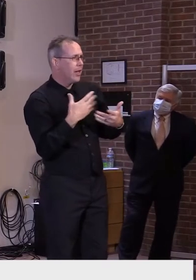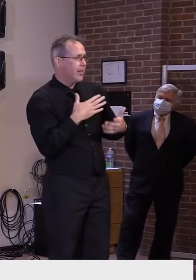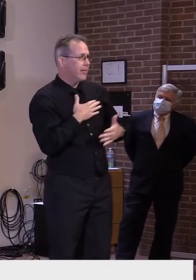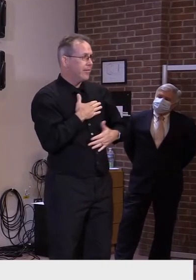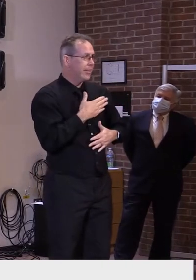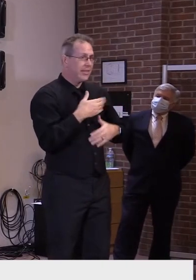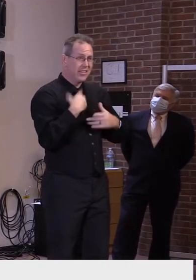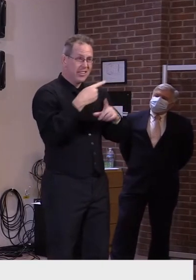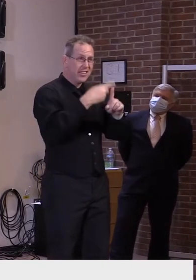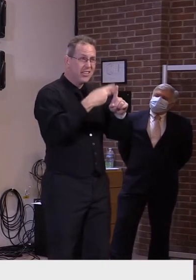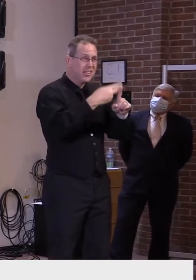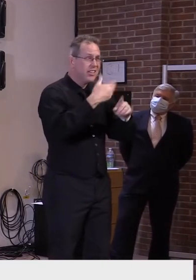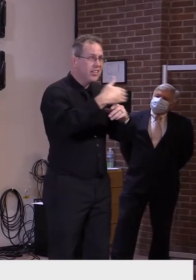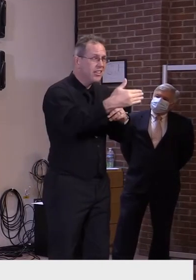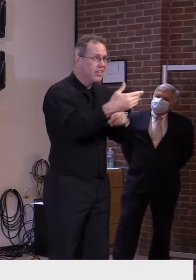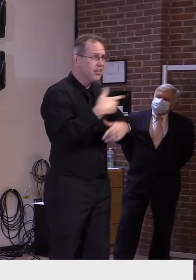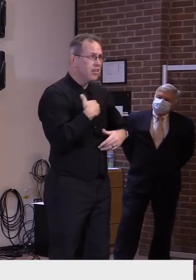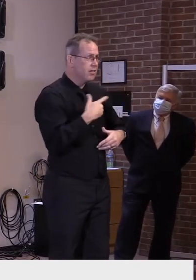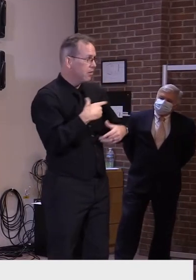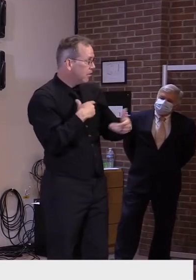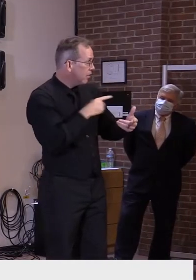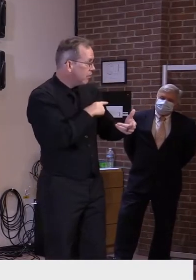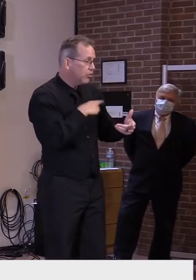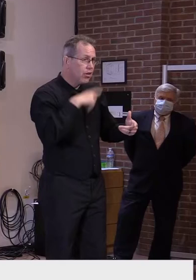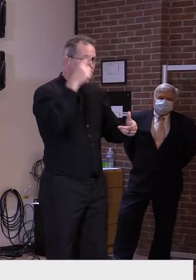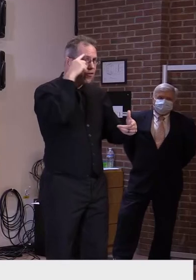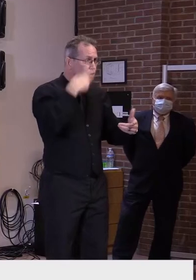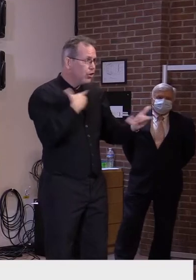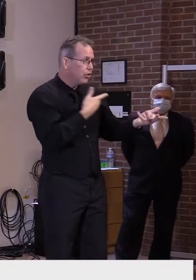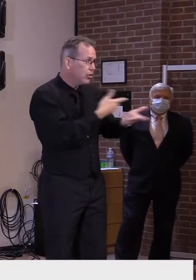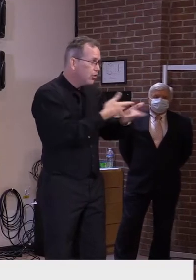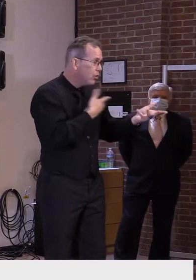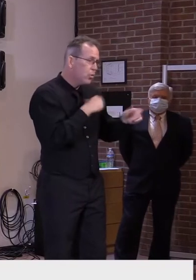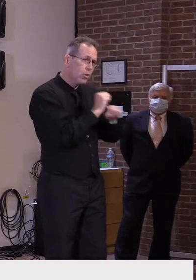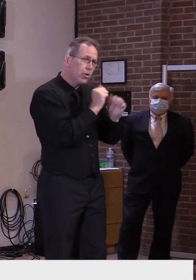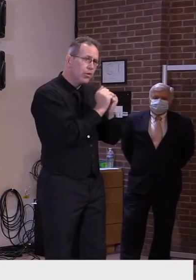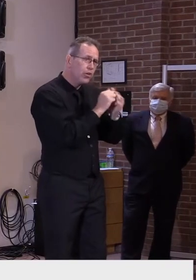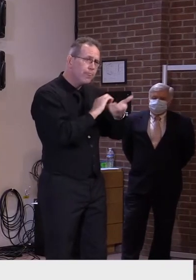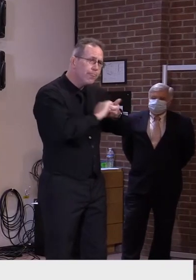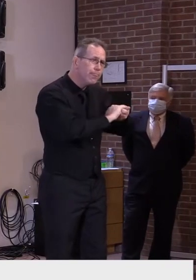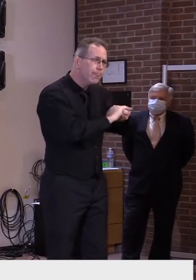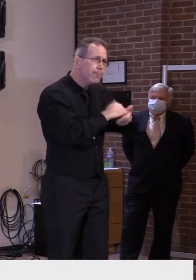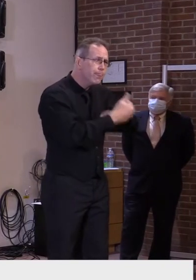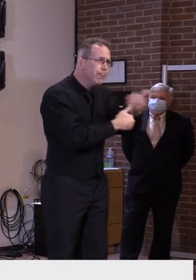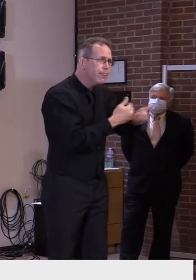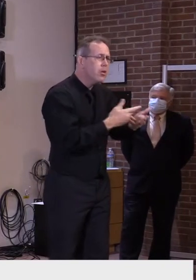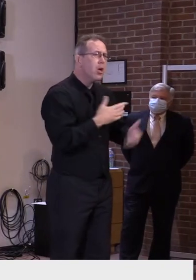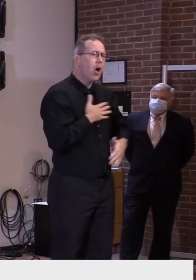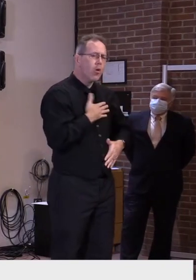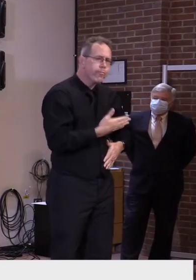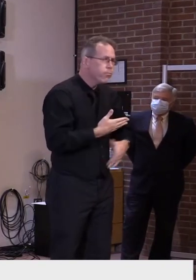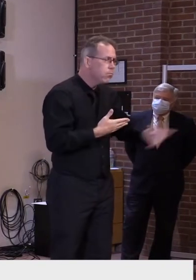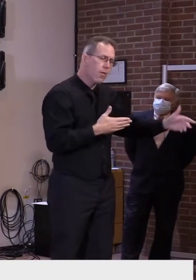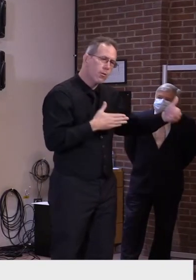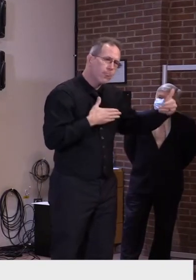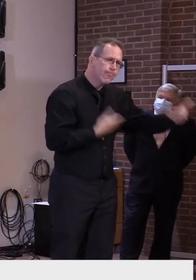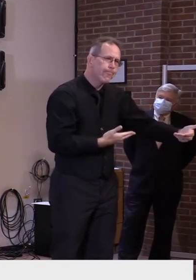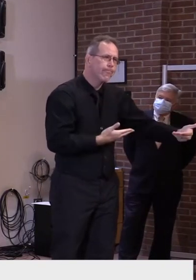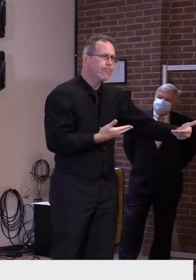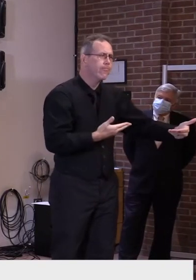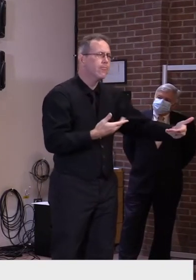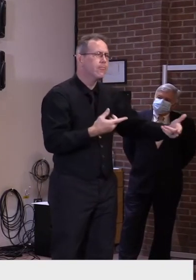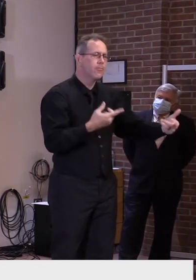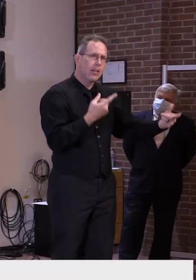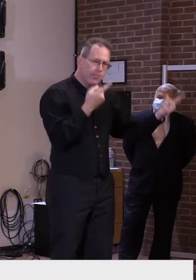I thought it was an opportunity to meet them where they are and to give them something so that we can move into the